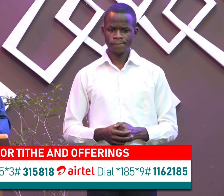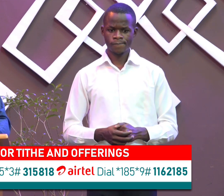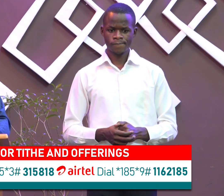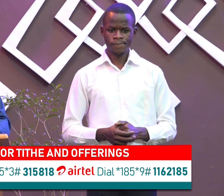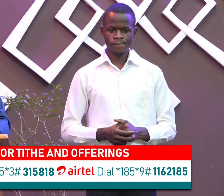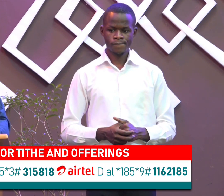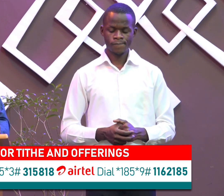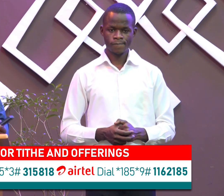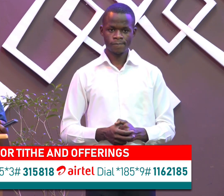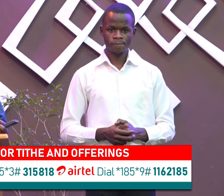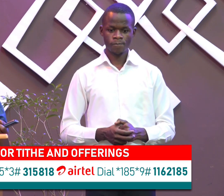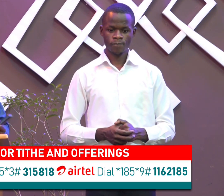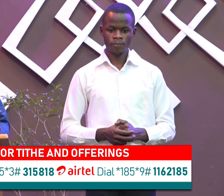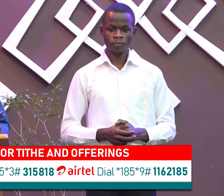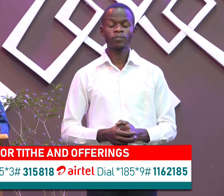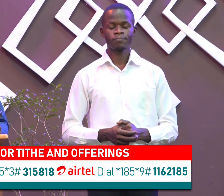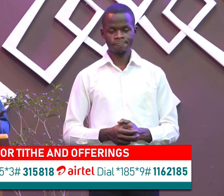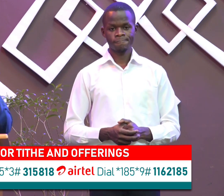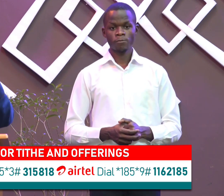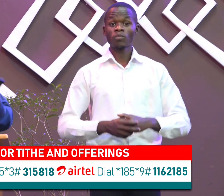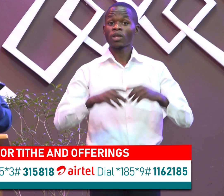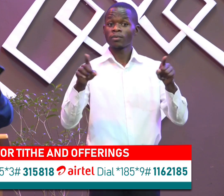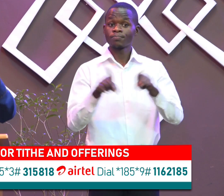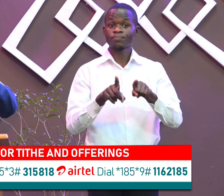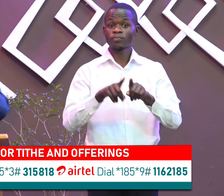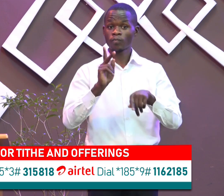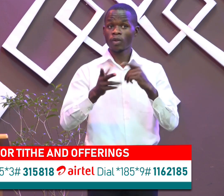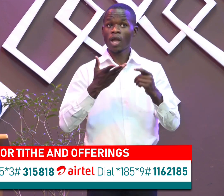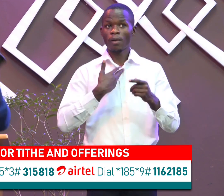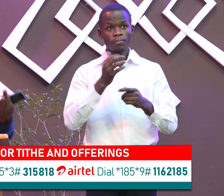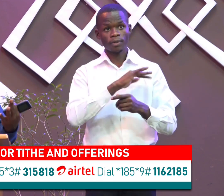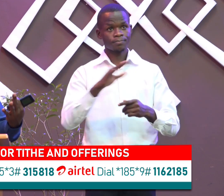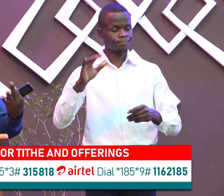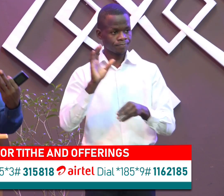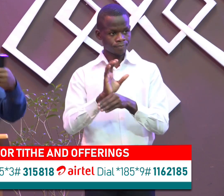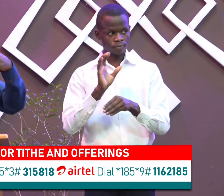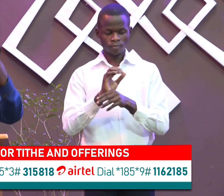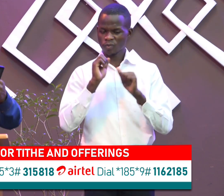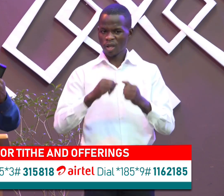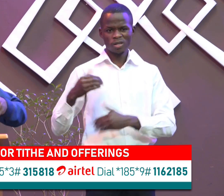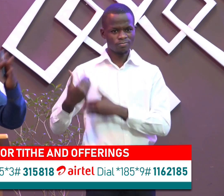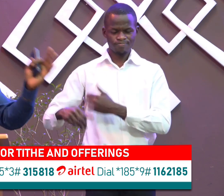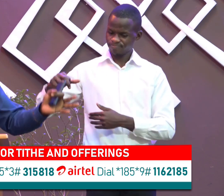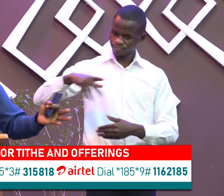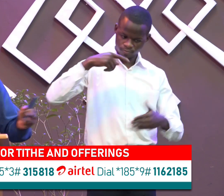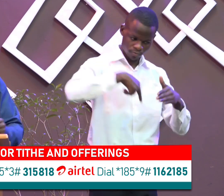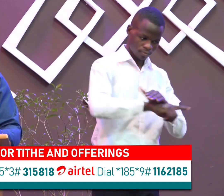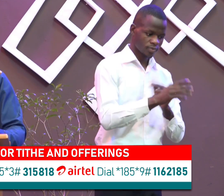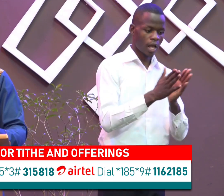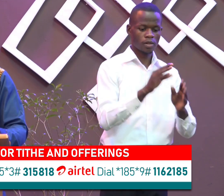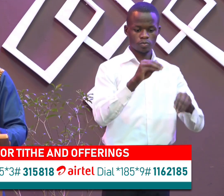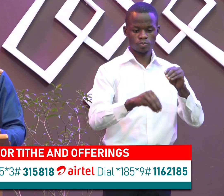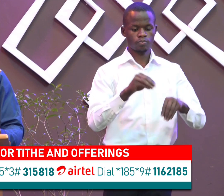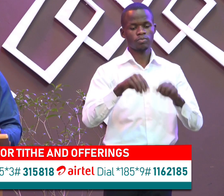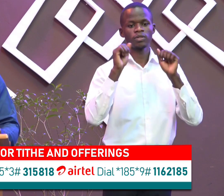The offices are open. You can bring your money. Yeah, waliwo abali near church ngosobola okuyita ku kanisa n'oyingira n'owaayo ekiweebwayo